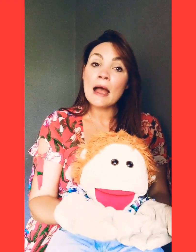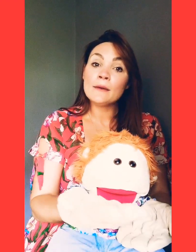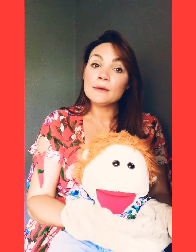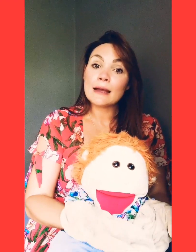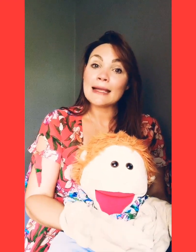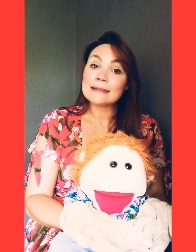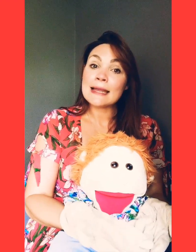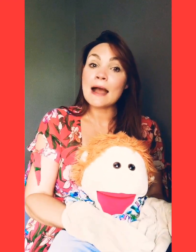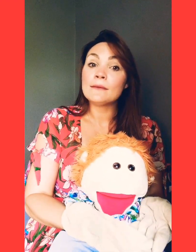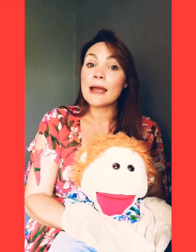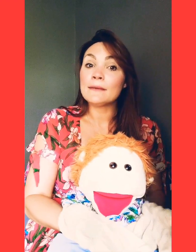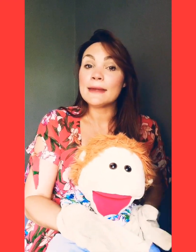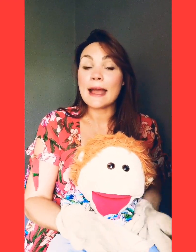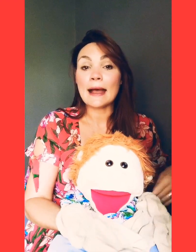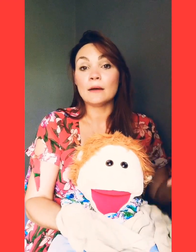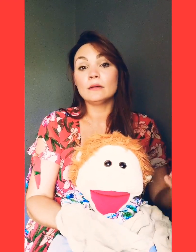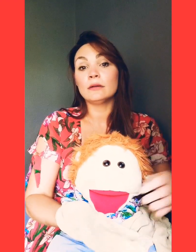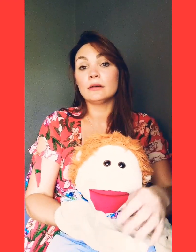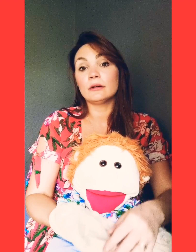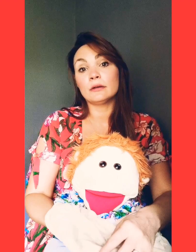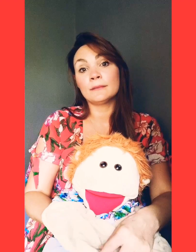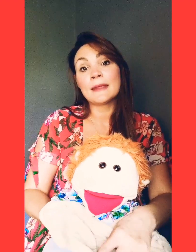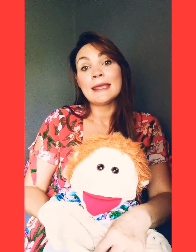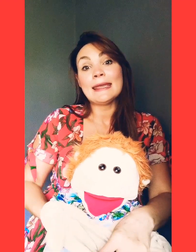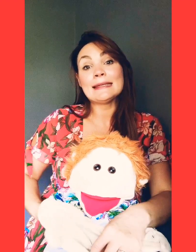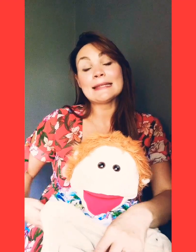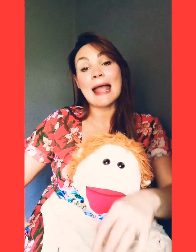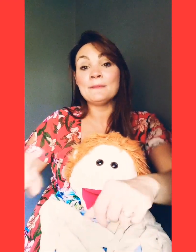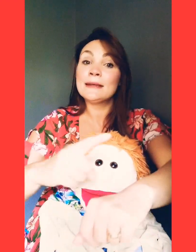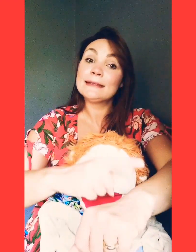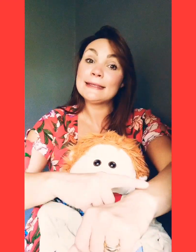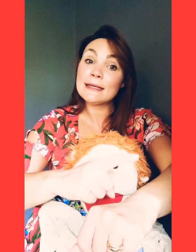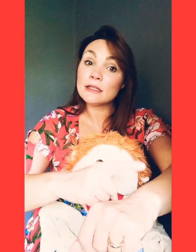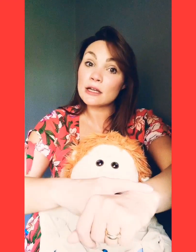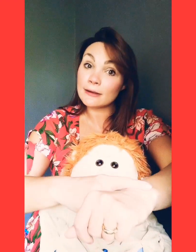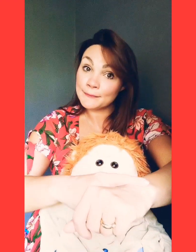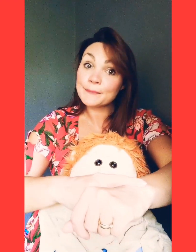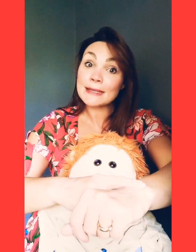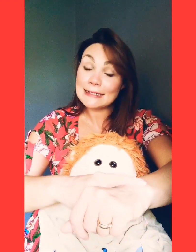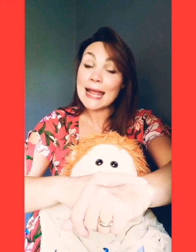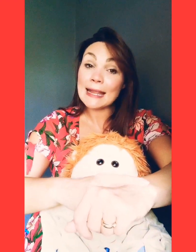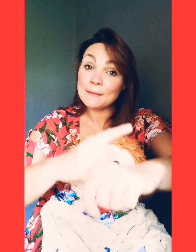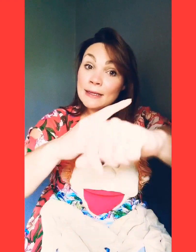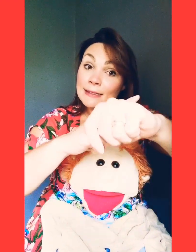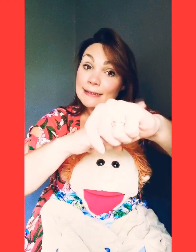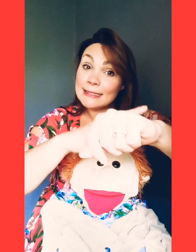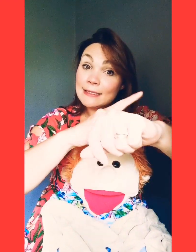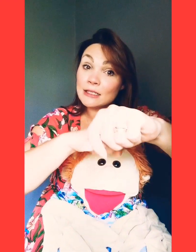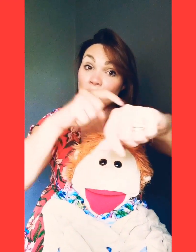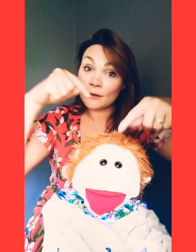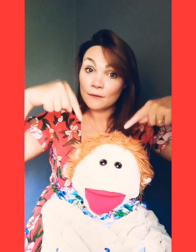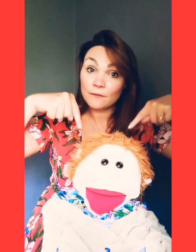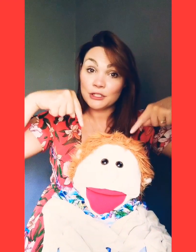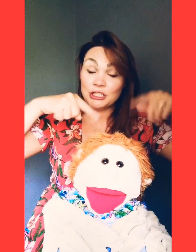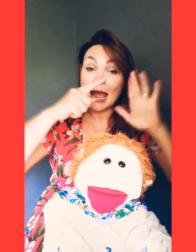Now, you guys, now. It's time, tick-tock, it's time, tick-tock,